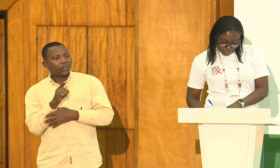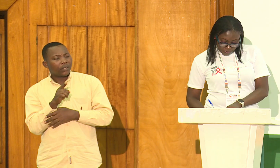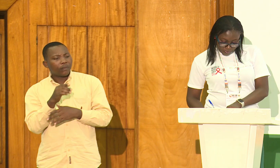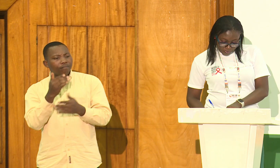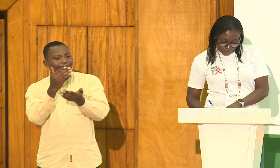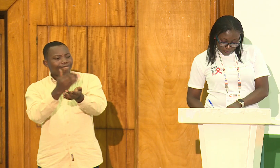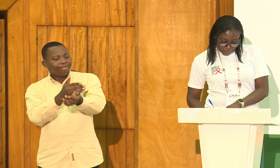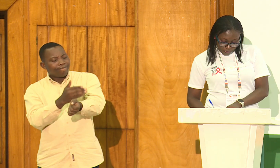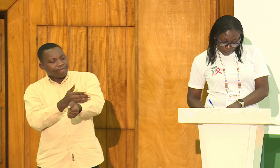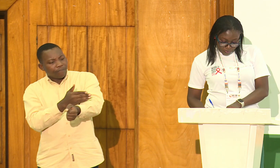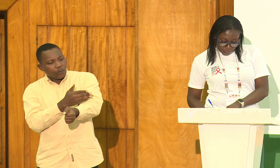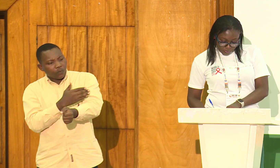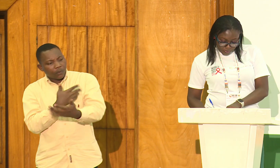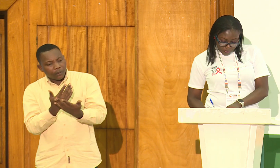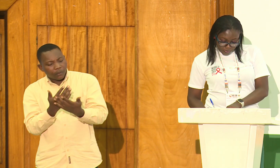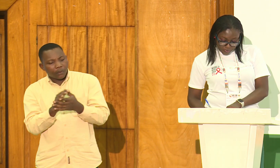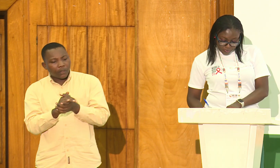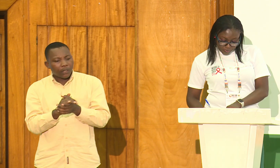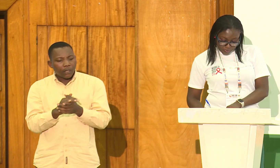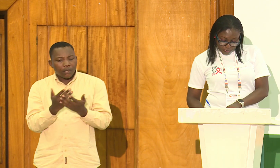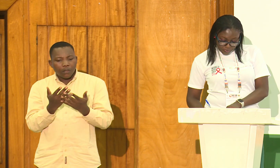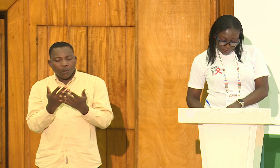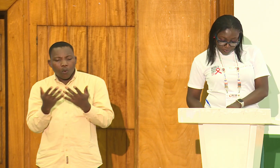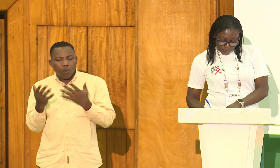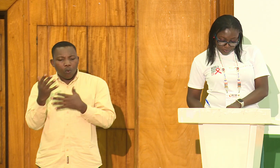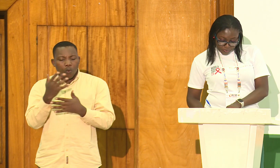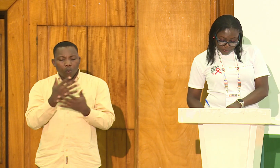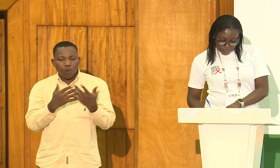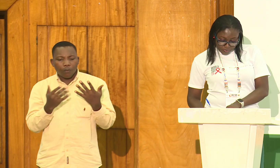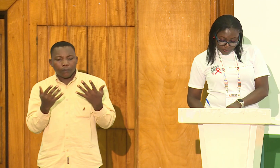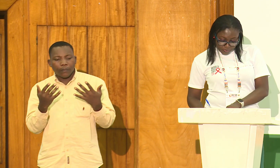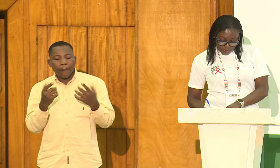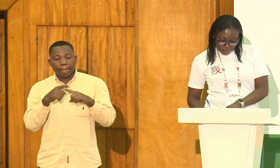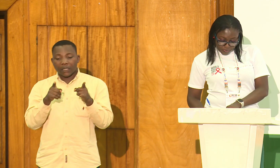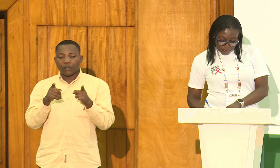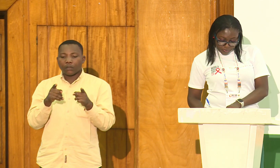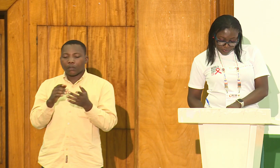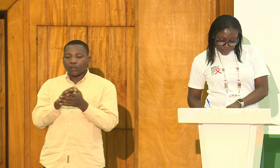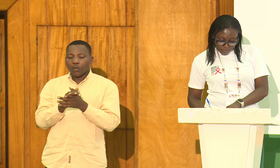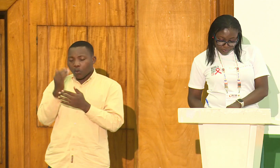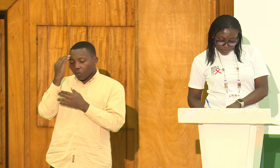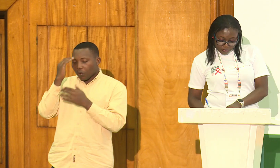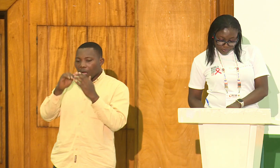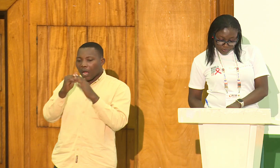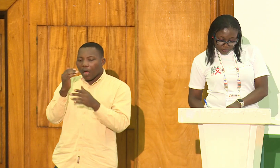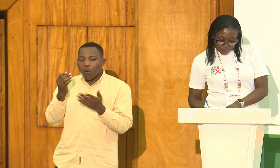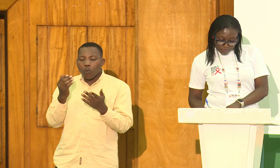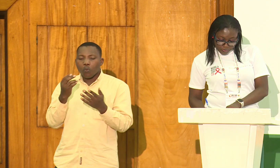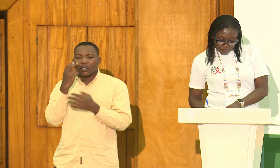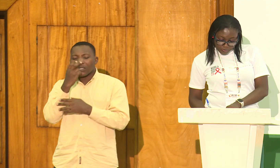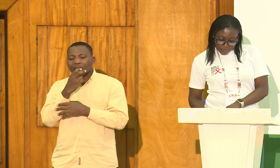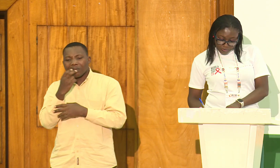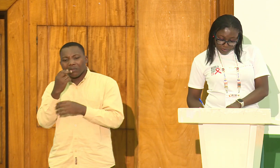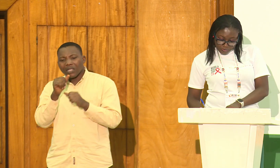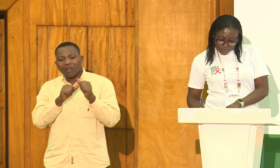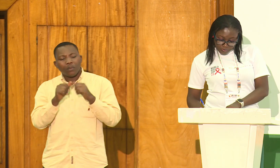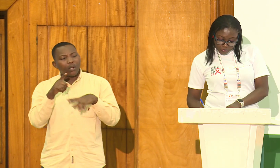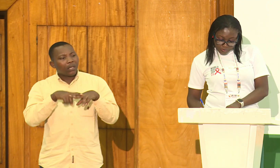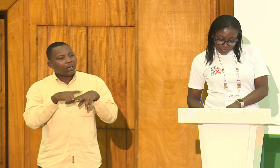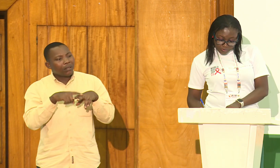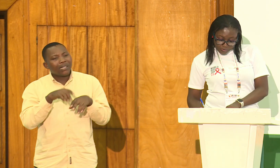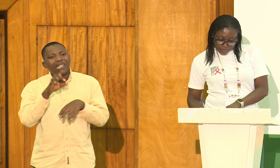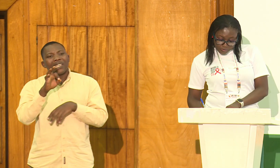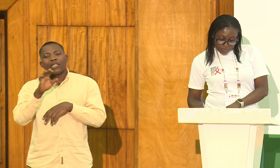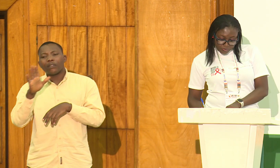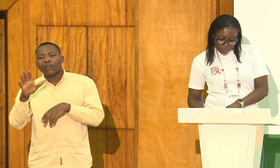proven interventions to slow down obesity. But with that said, you know how we speak in HIV that we want to do 95,